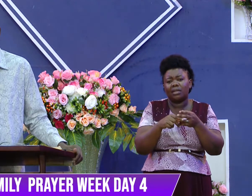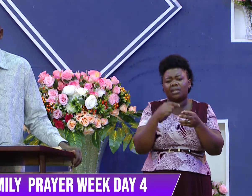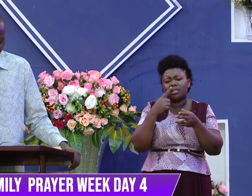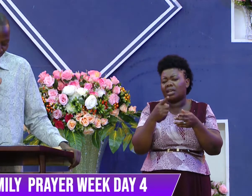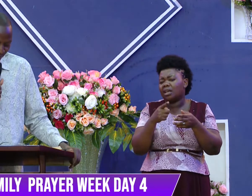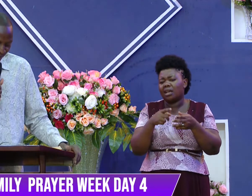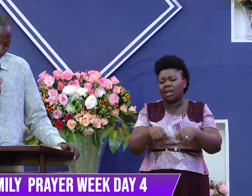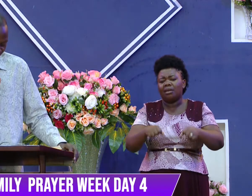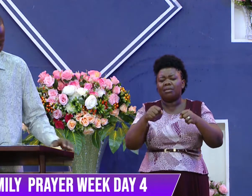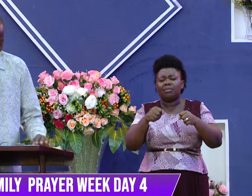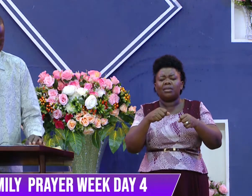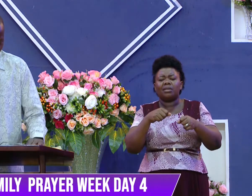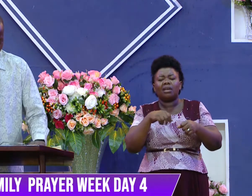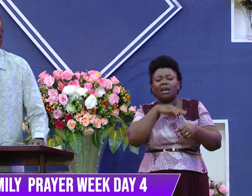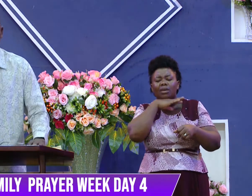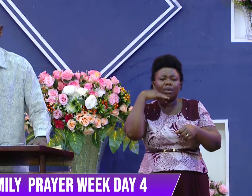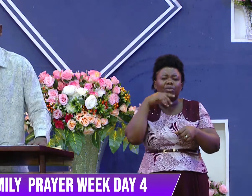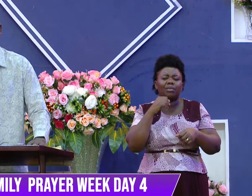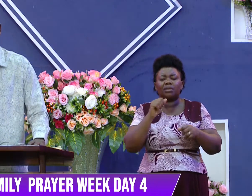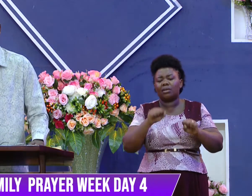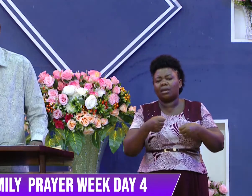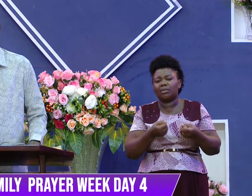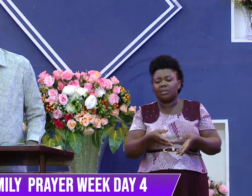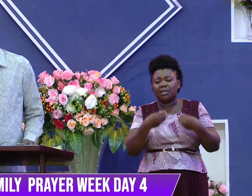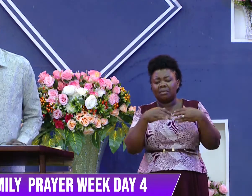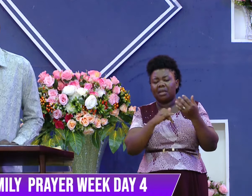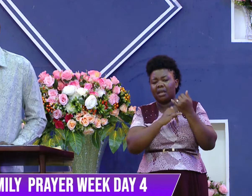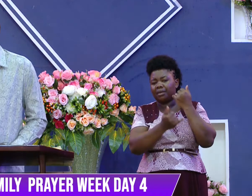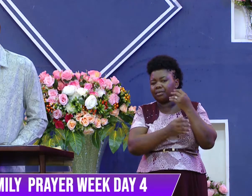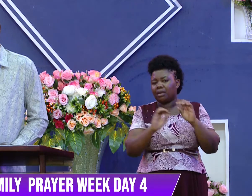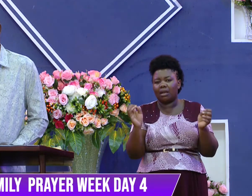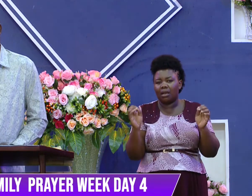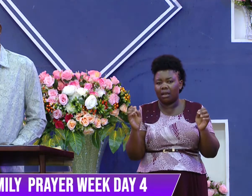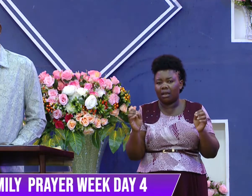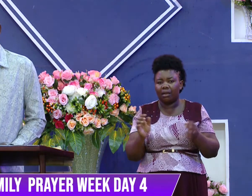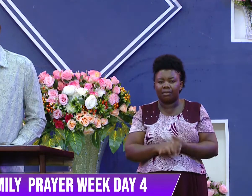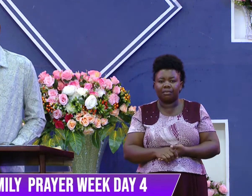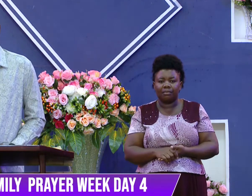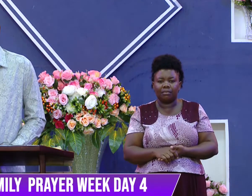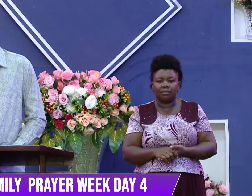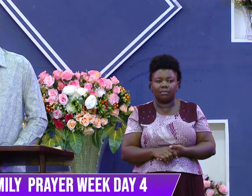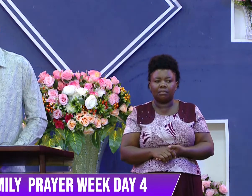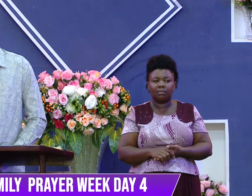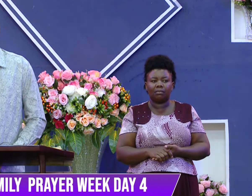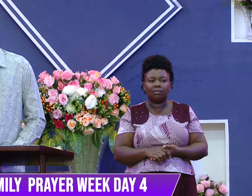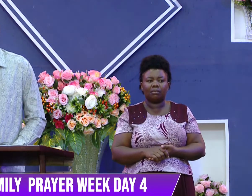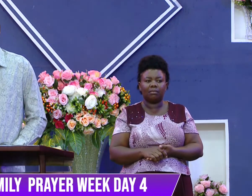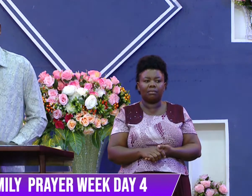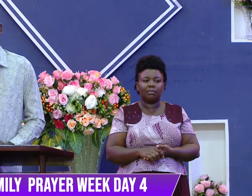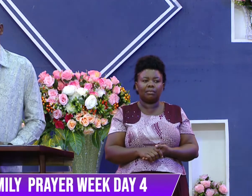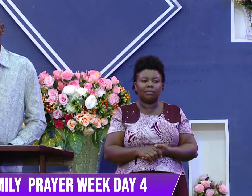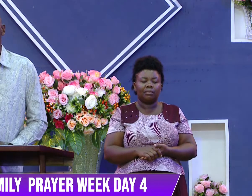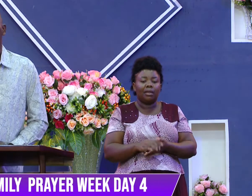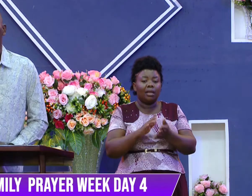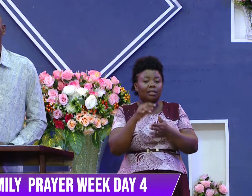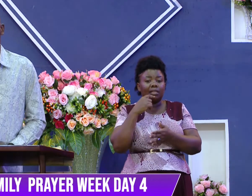he said that he will not go to UN as UN had told him that retire, we give you a position. He said, no, no, no, they don't employ an elder man.